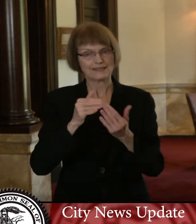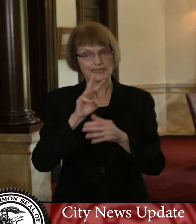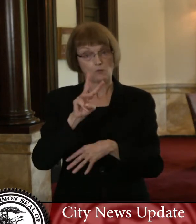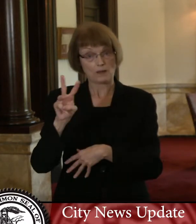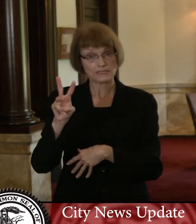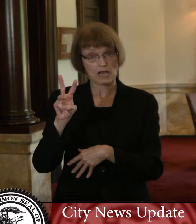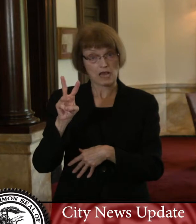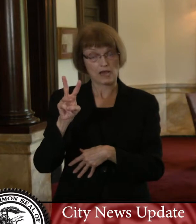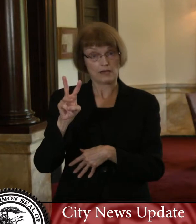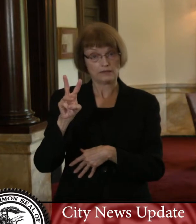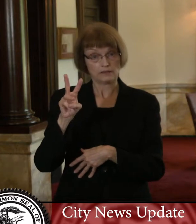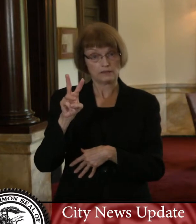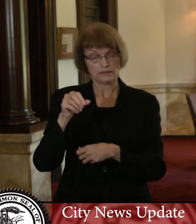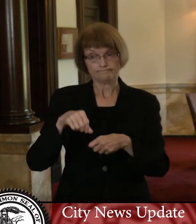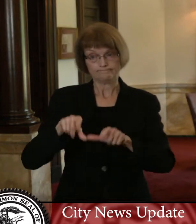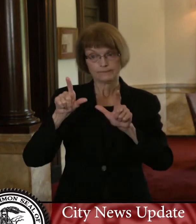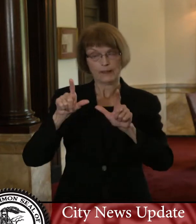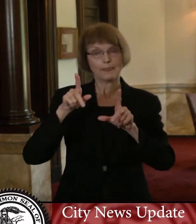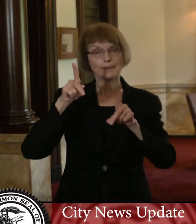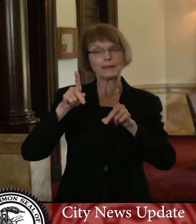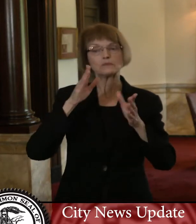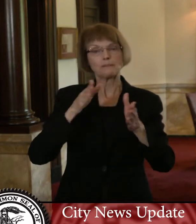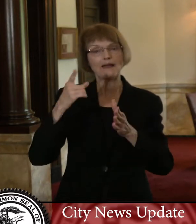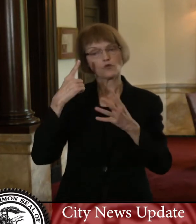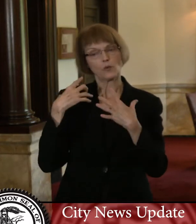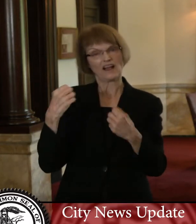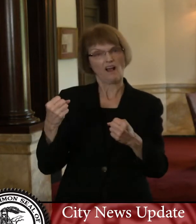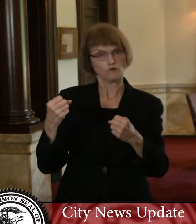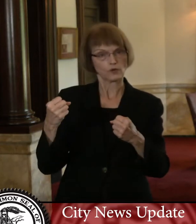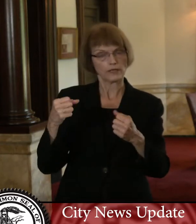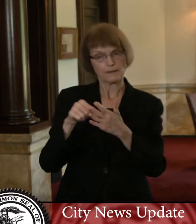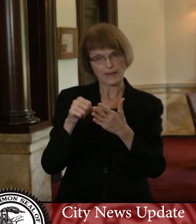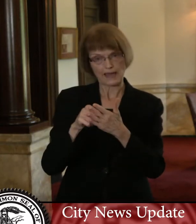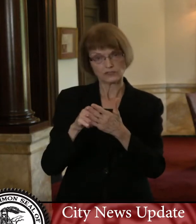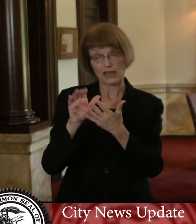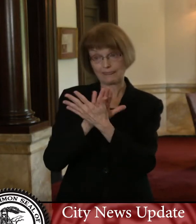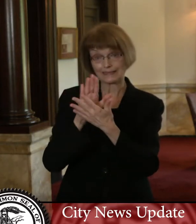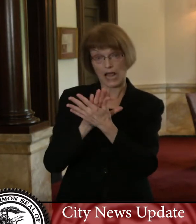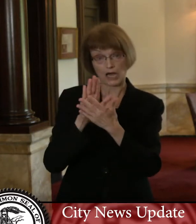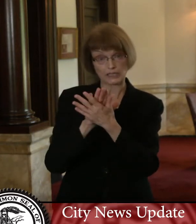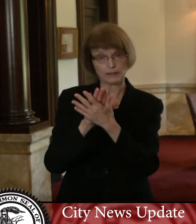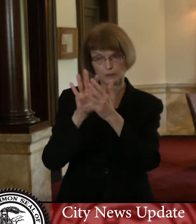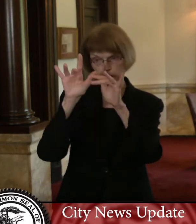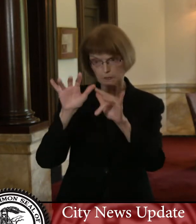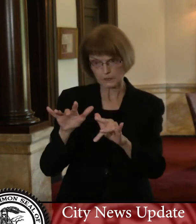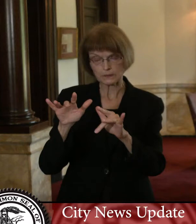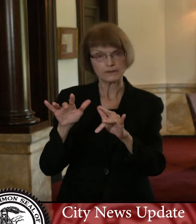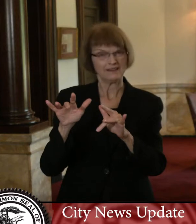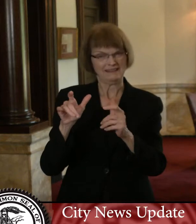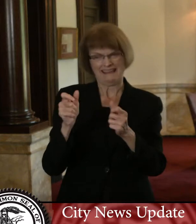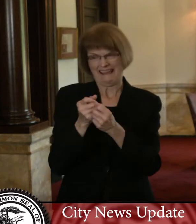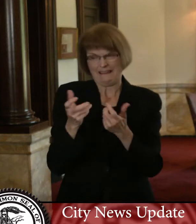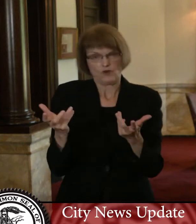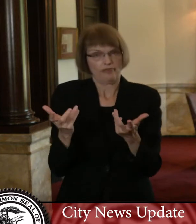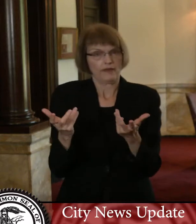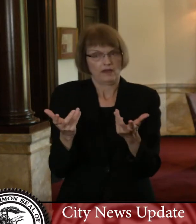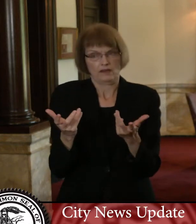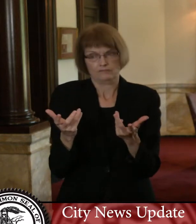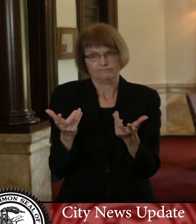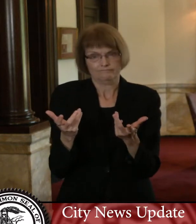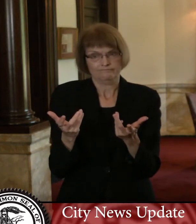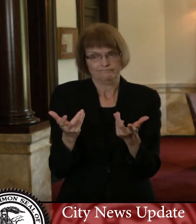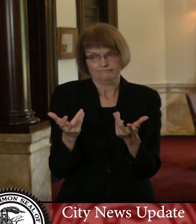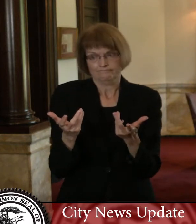can look up the People's Plan for Recovery, and you'll find a document that details everything that we talked about on last